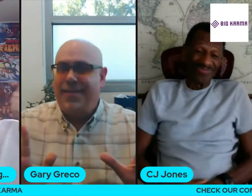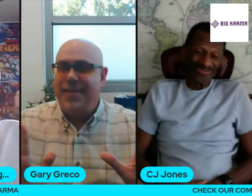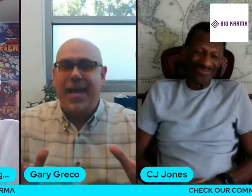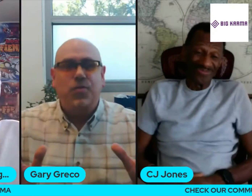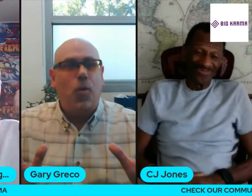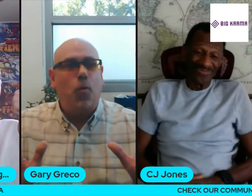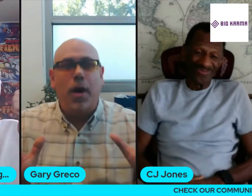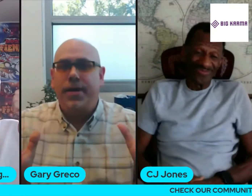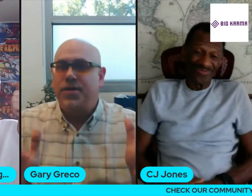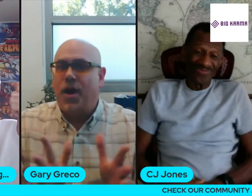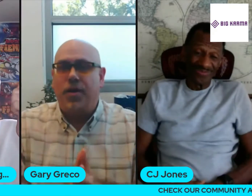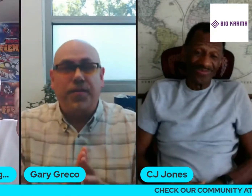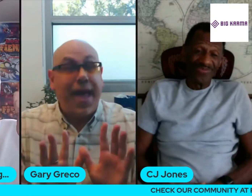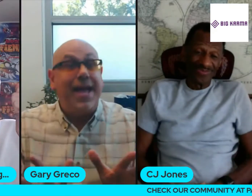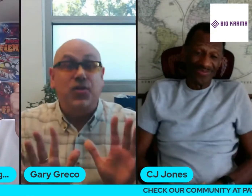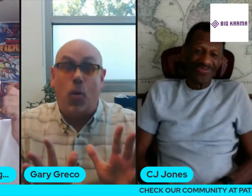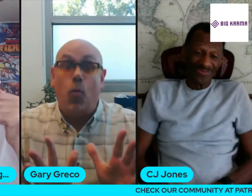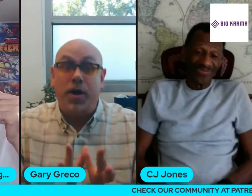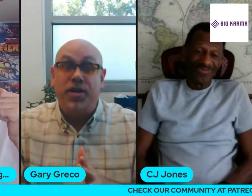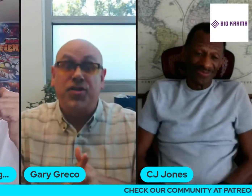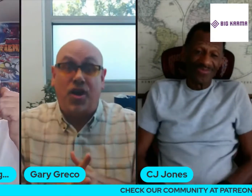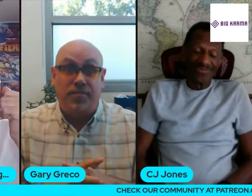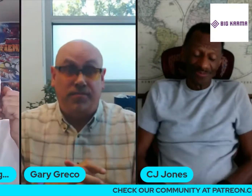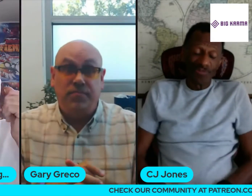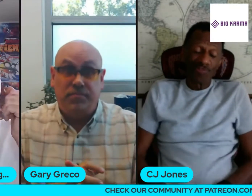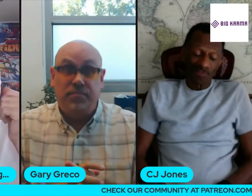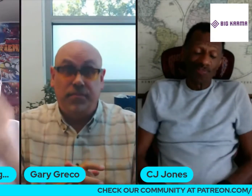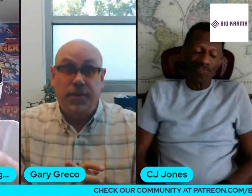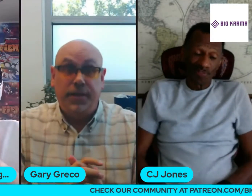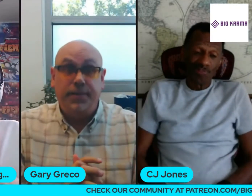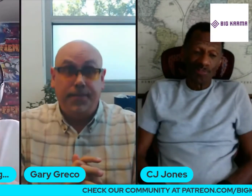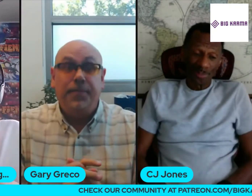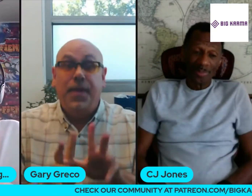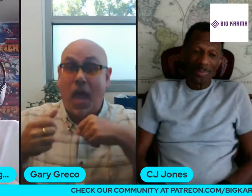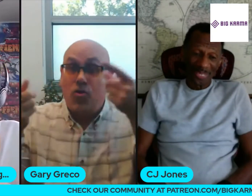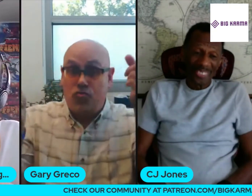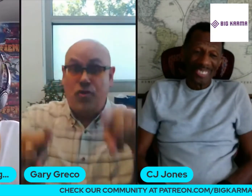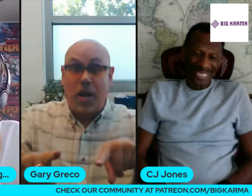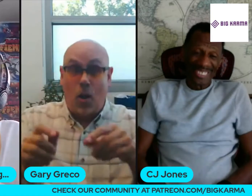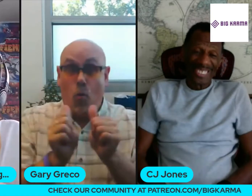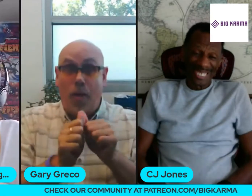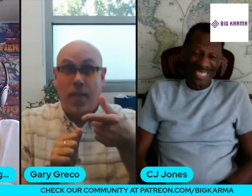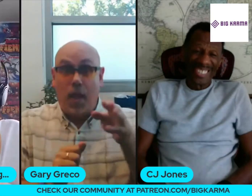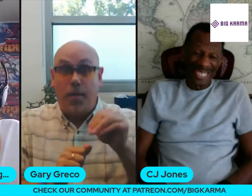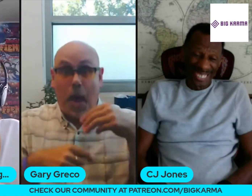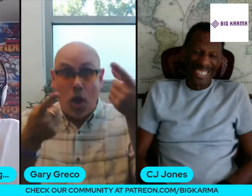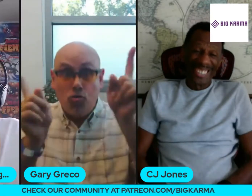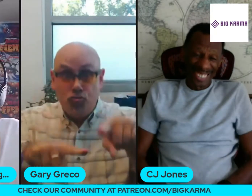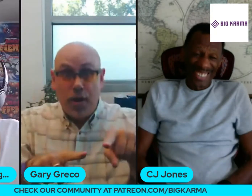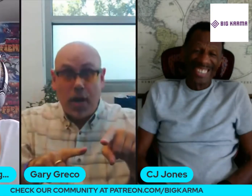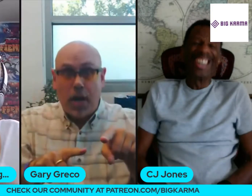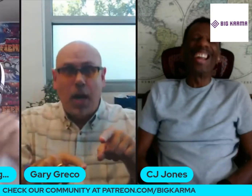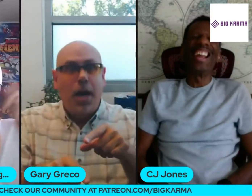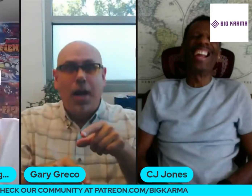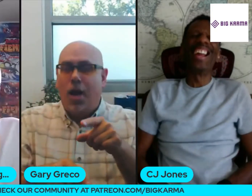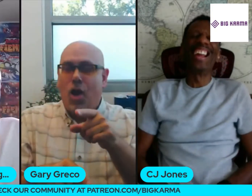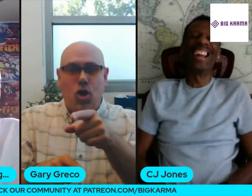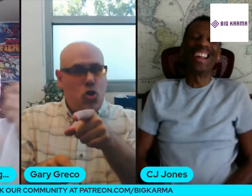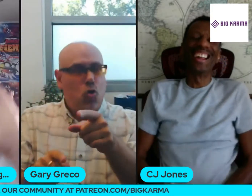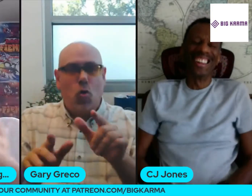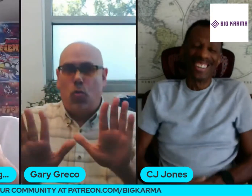him. That's what won his heart. That is what won his heart. I agree with him. You are quite a